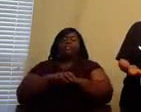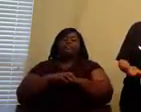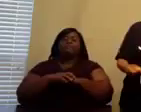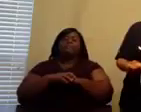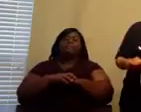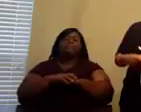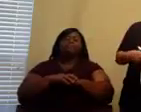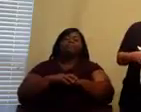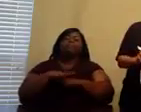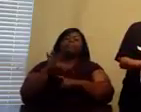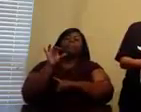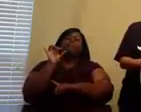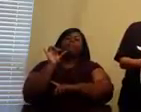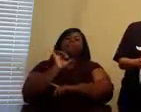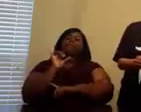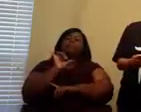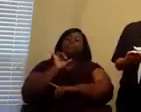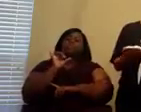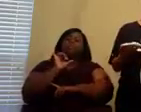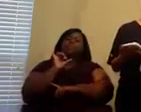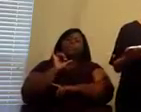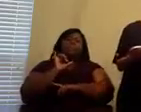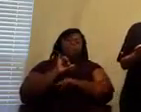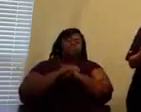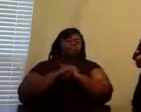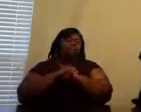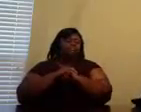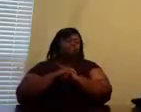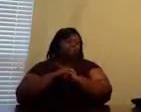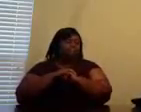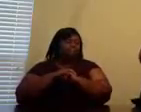And if you notice, the thickness of this pad,